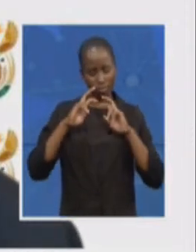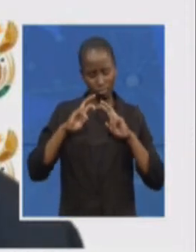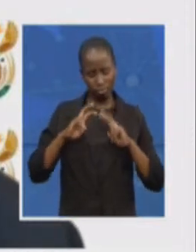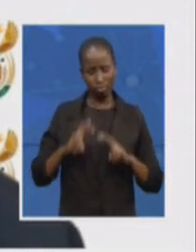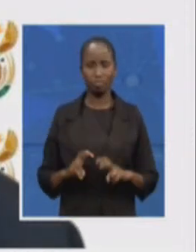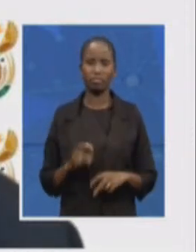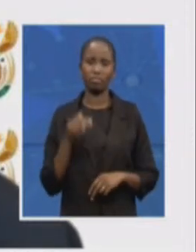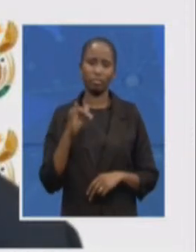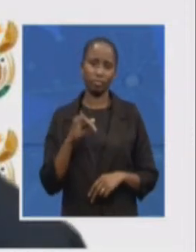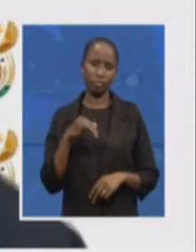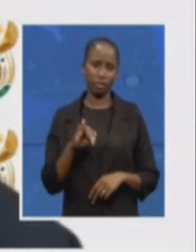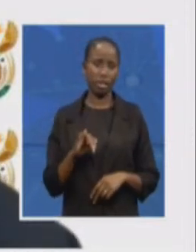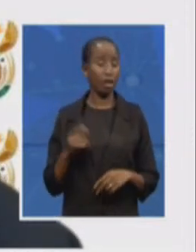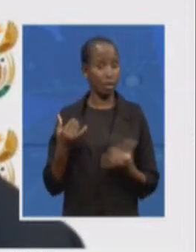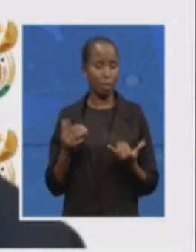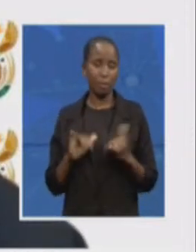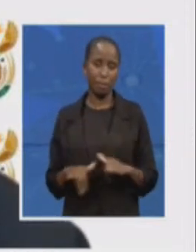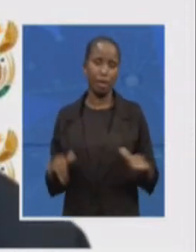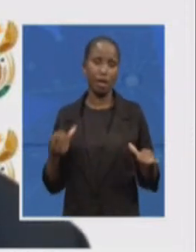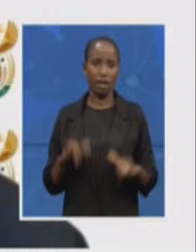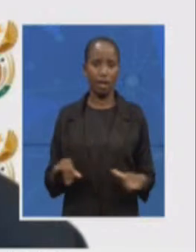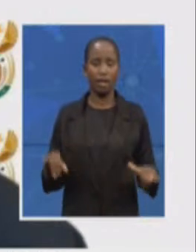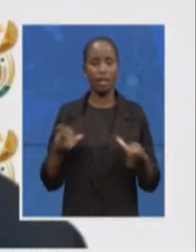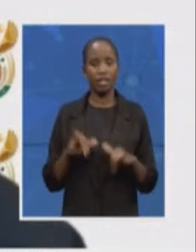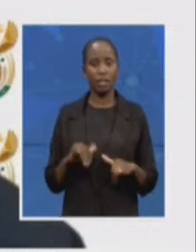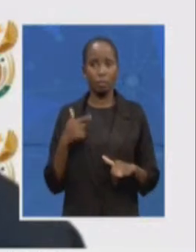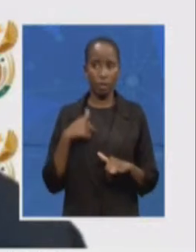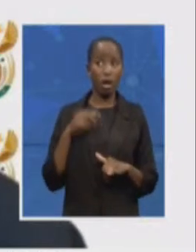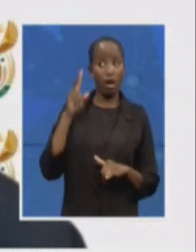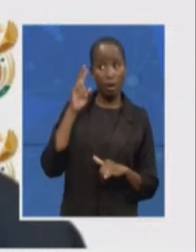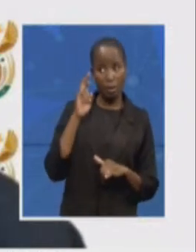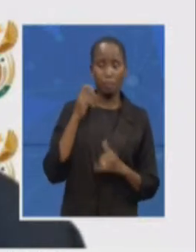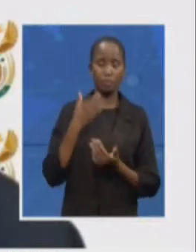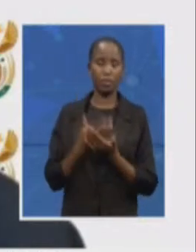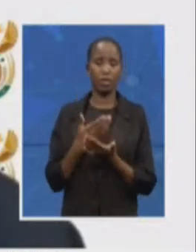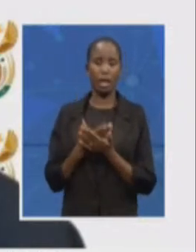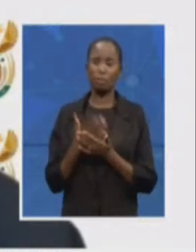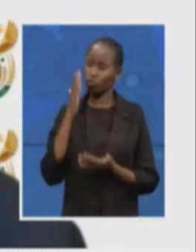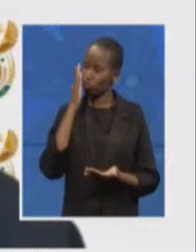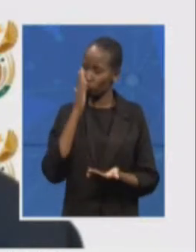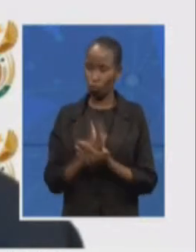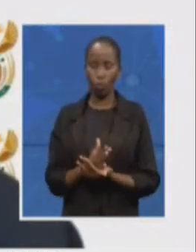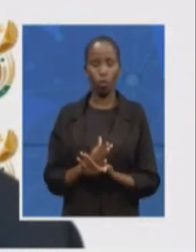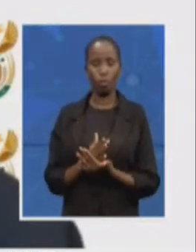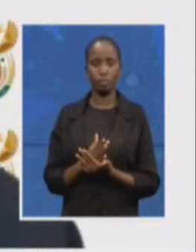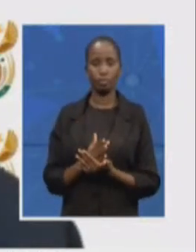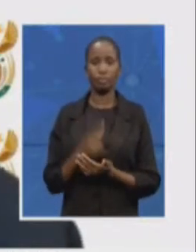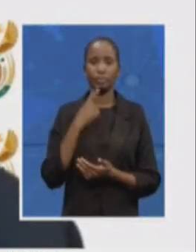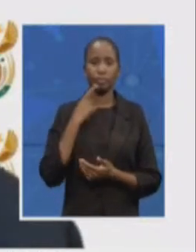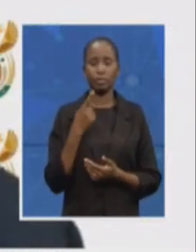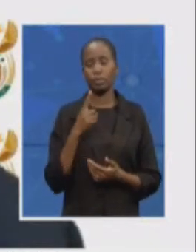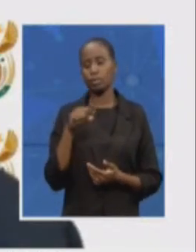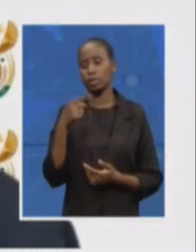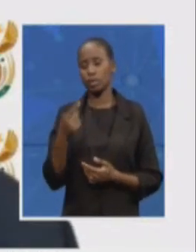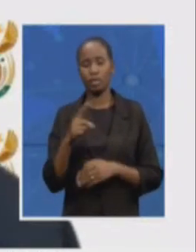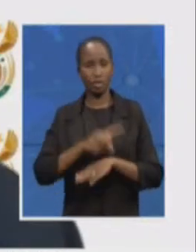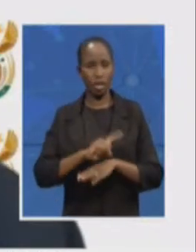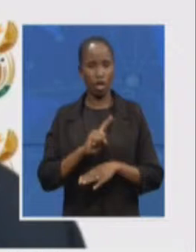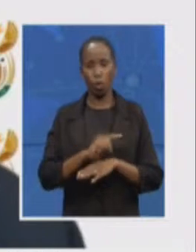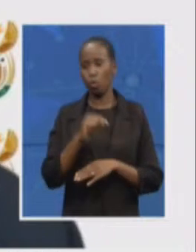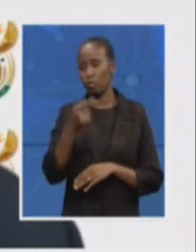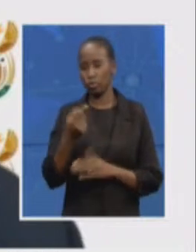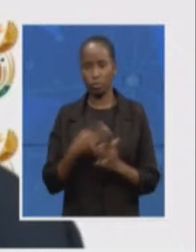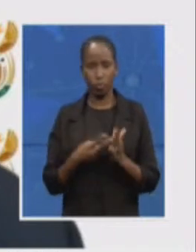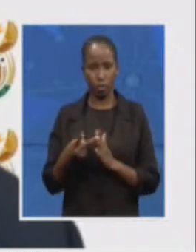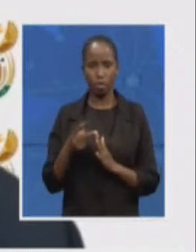We can be rest assured that it's a matter of days and weeks, our scientists will have actually gone to the bottom of this. But